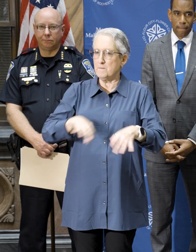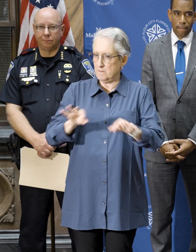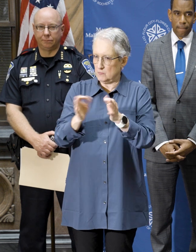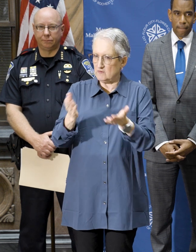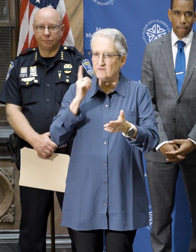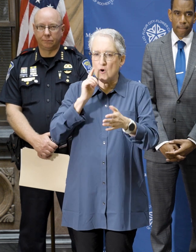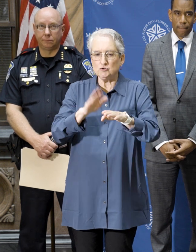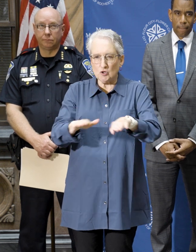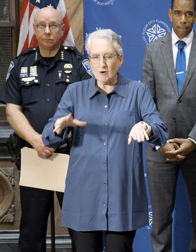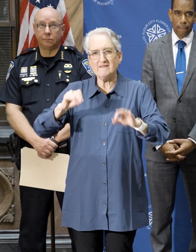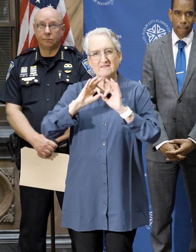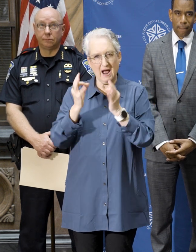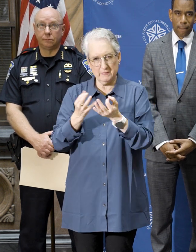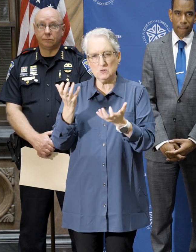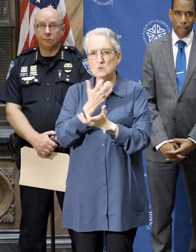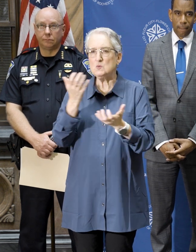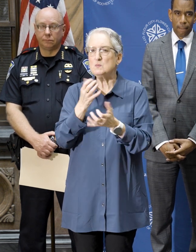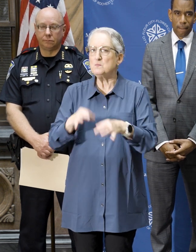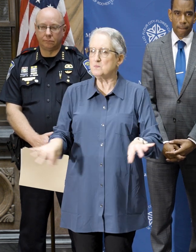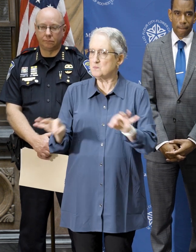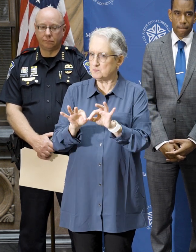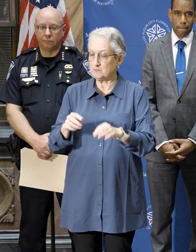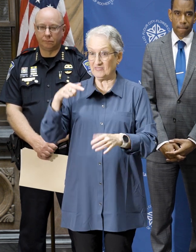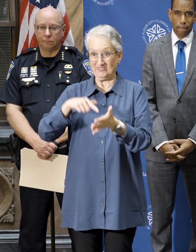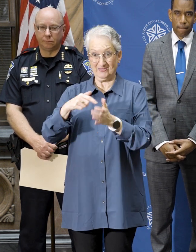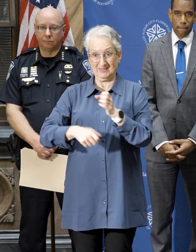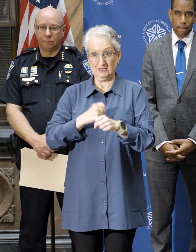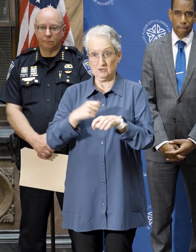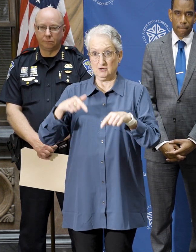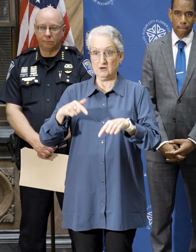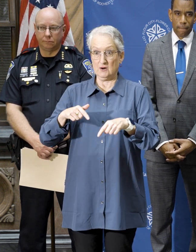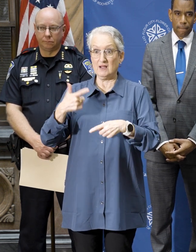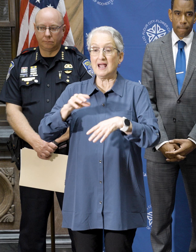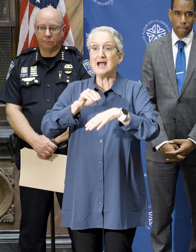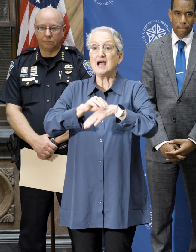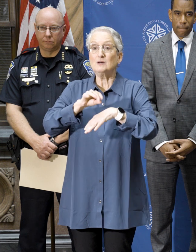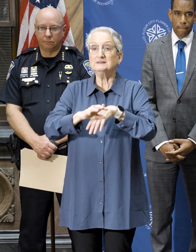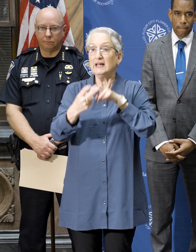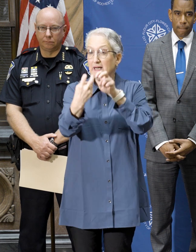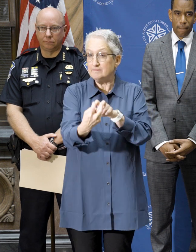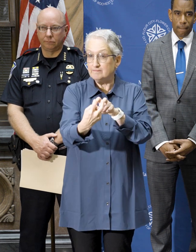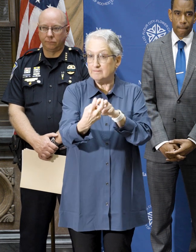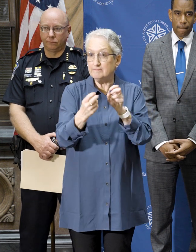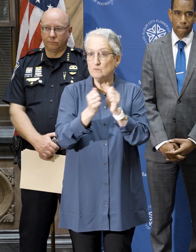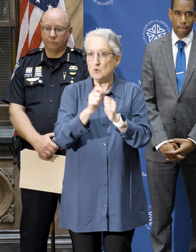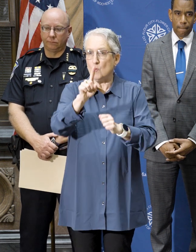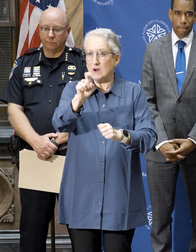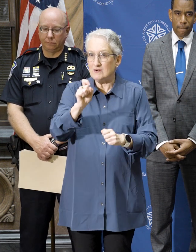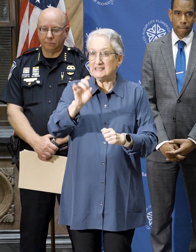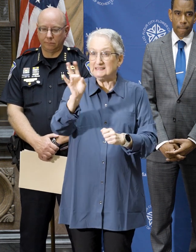of this year, these counselors engaged with 178 youth for a total of